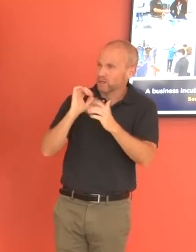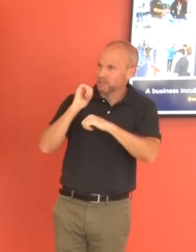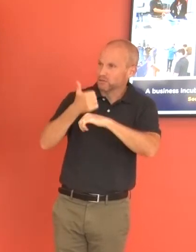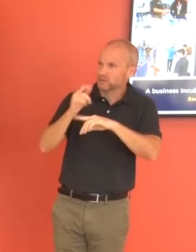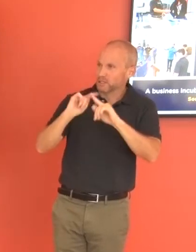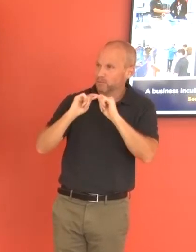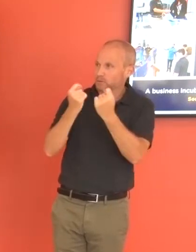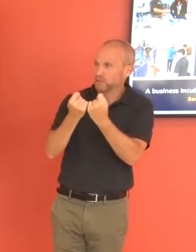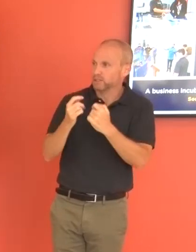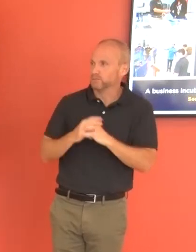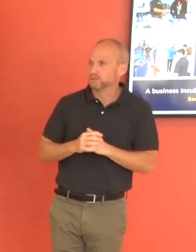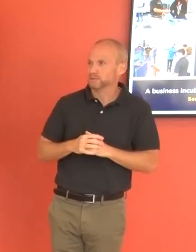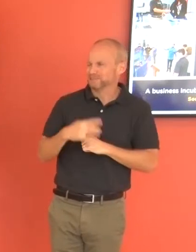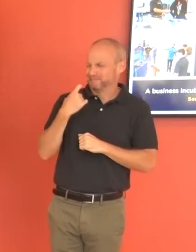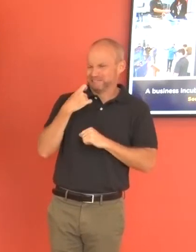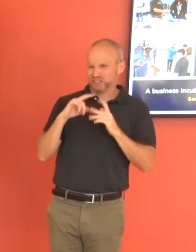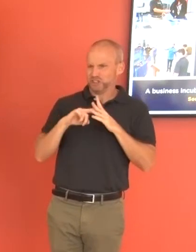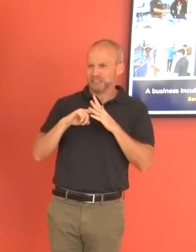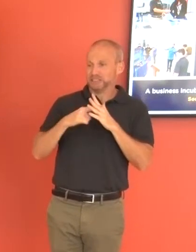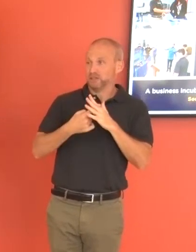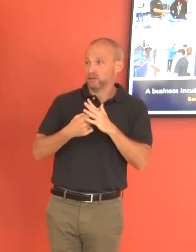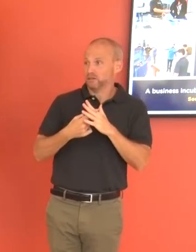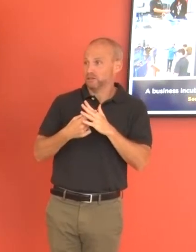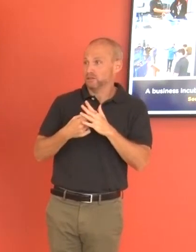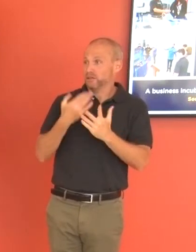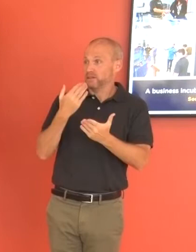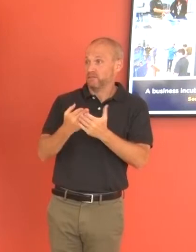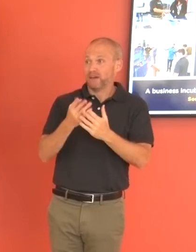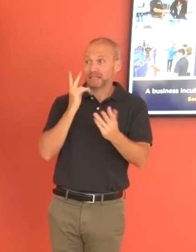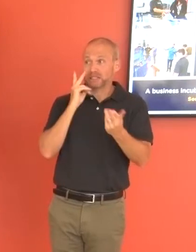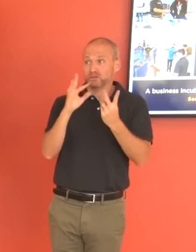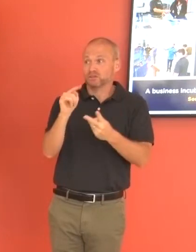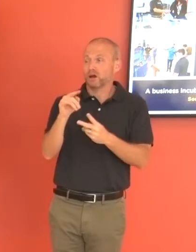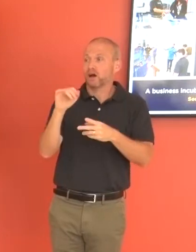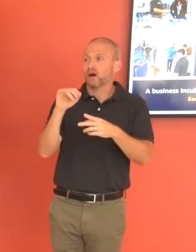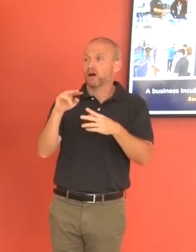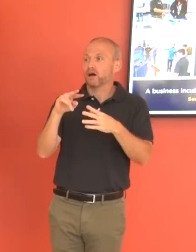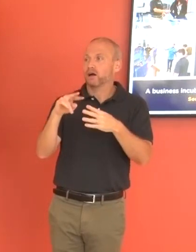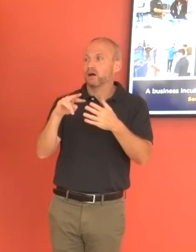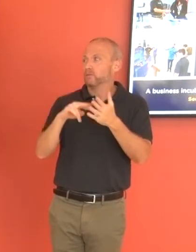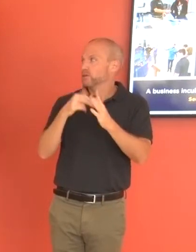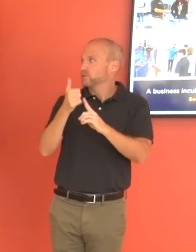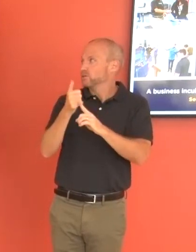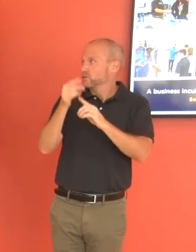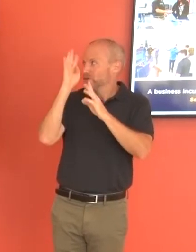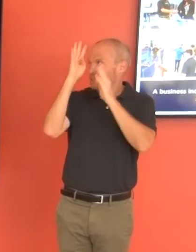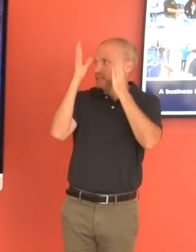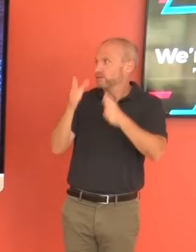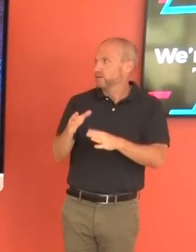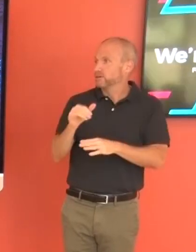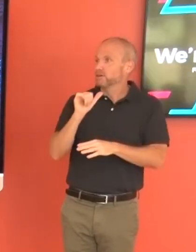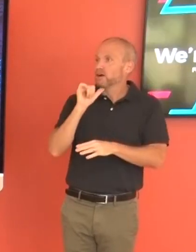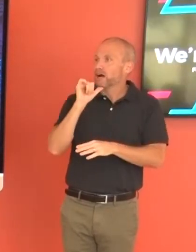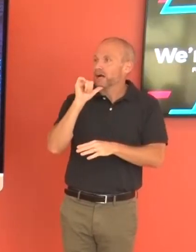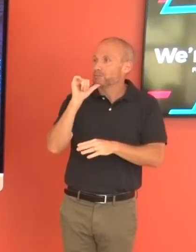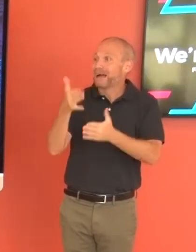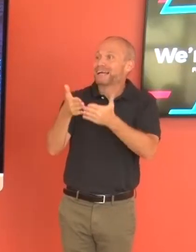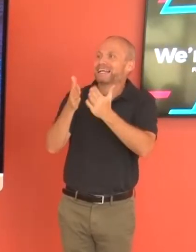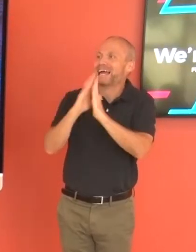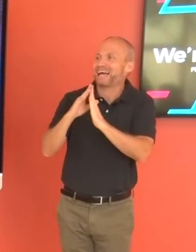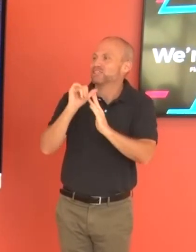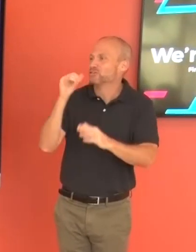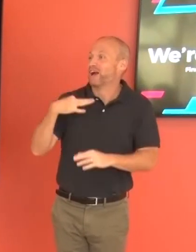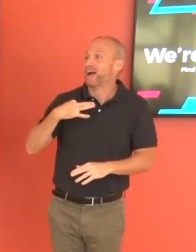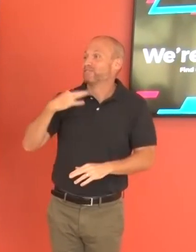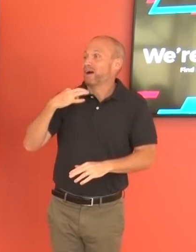teams. We're on the early stages. The fact that you saw it means you're innovative. So I'm going to ask that, not that you're voluntold, but I would like,